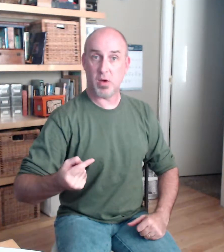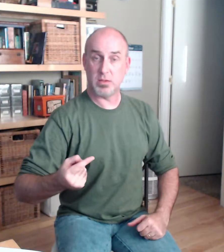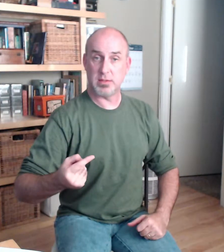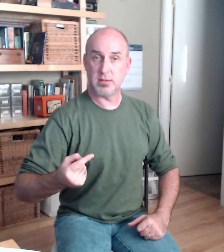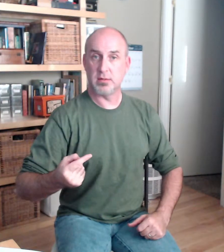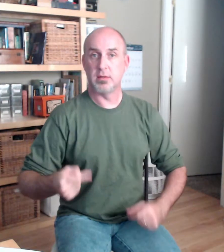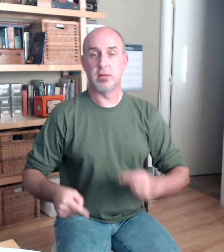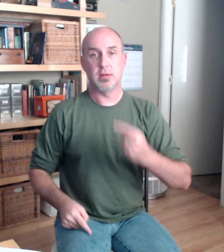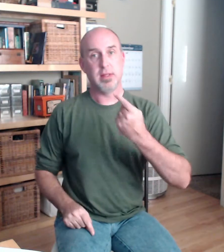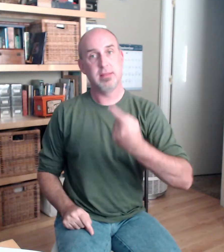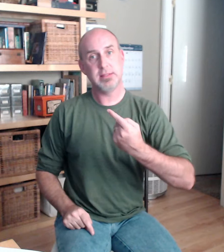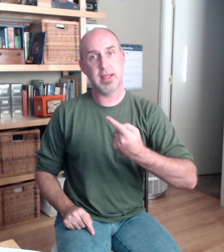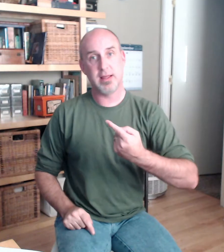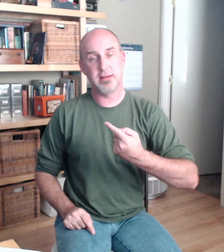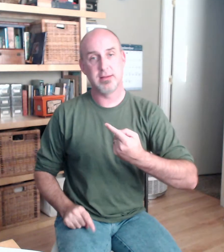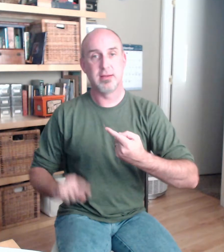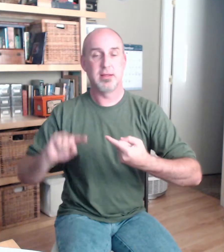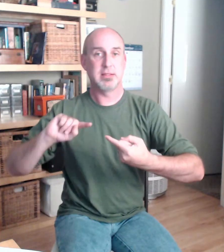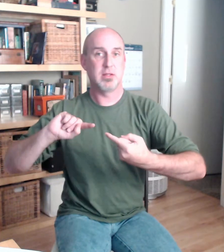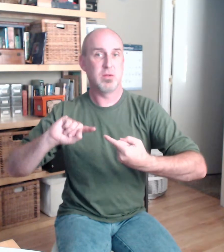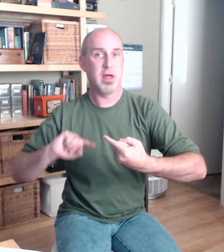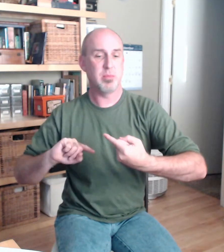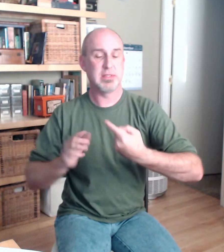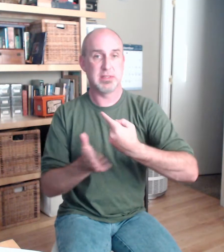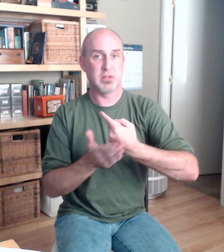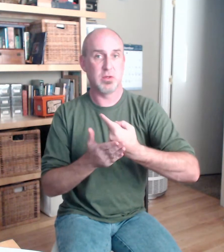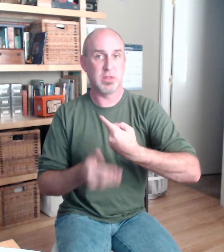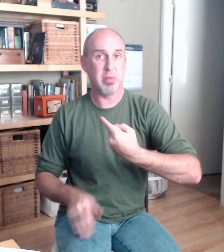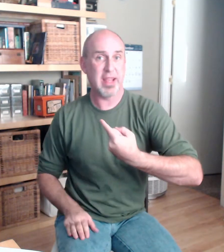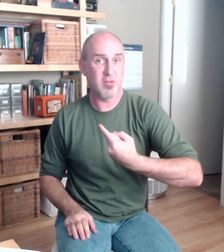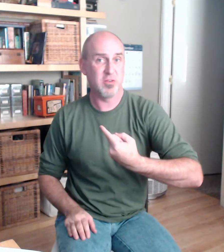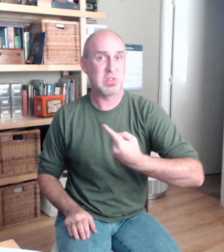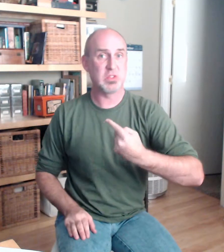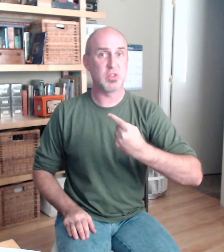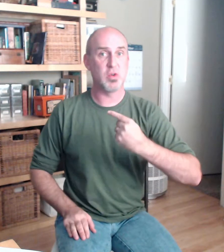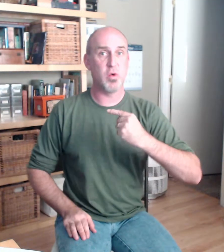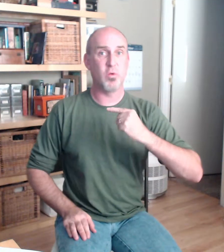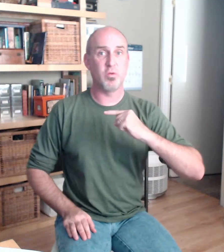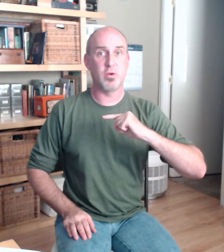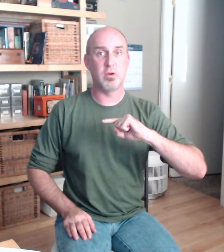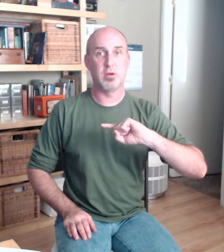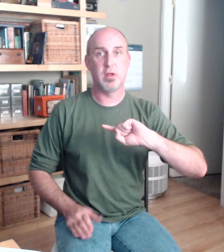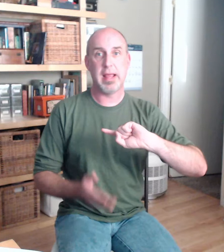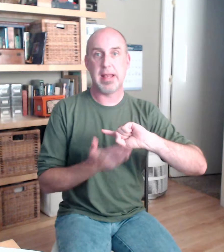out. And this hand is going to do the opposite. It's turning with the back out first, and it's going to turn over and